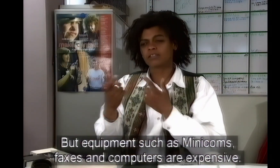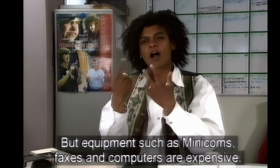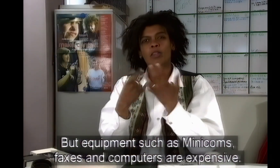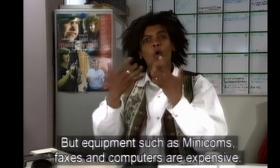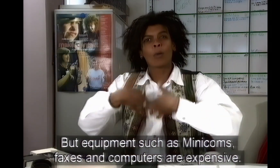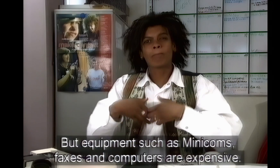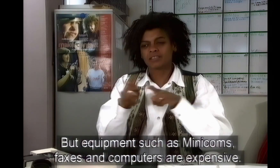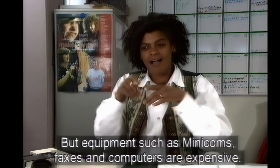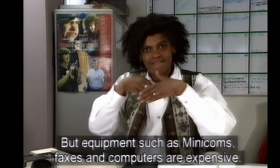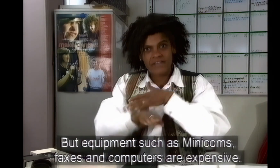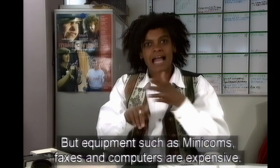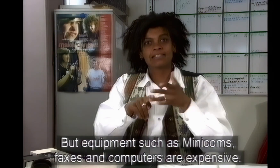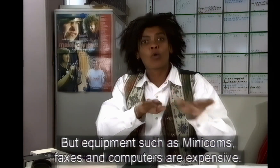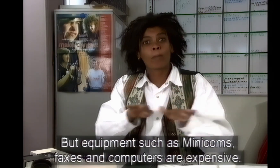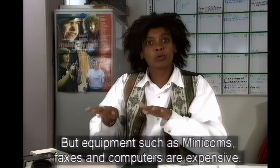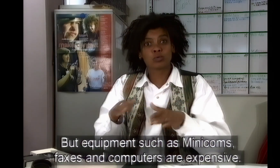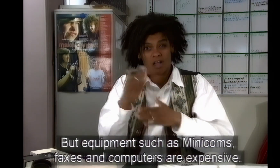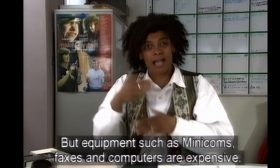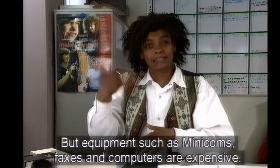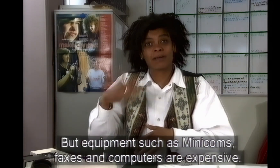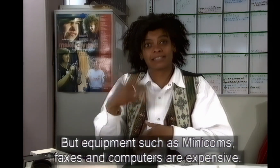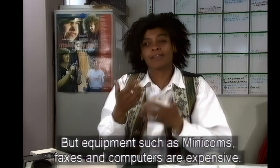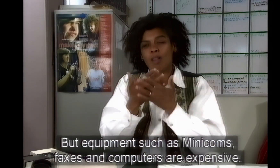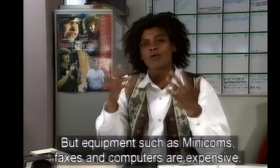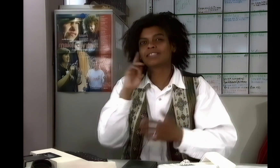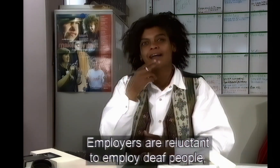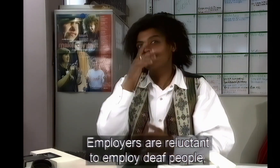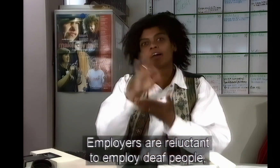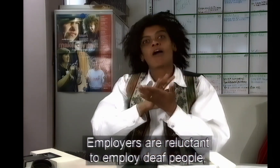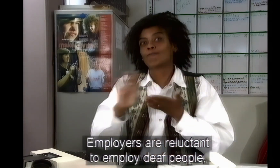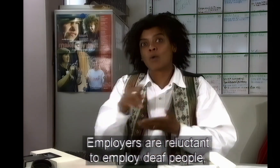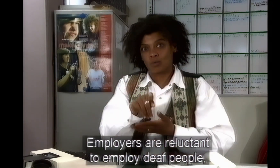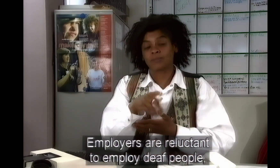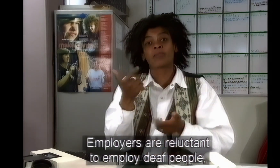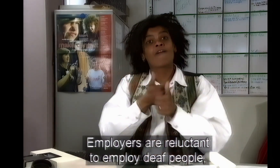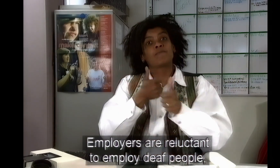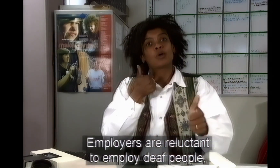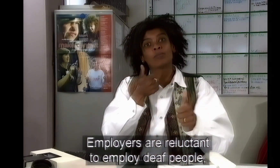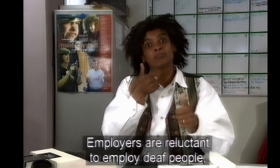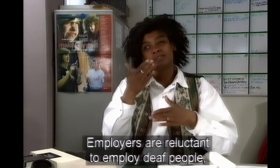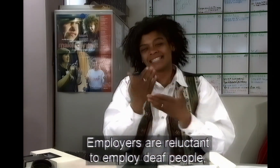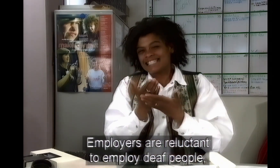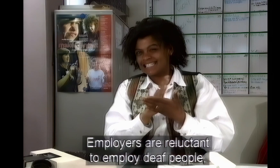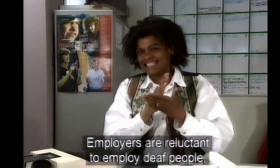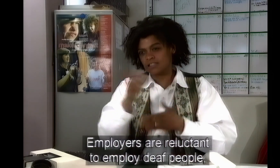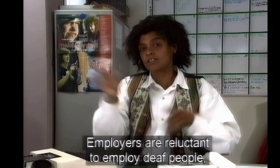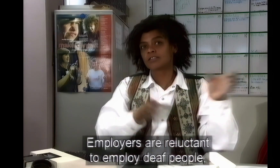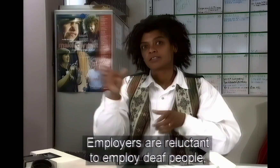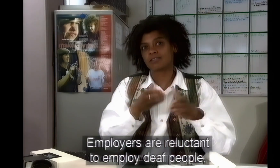But equipment such as minicoms, faxes and computers are expensive and not always affordable. Employers are reluctant to employ deaf